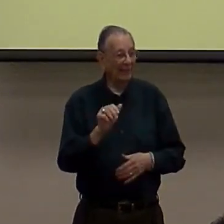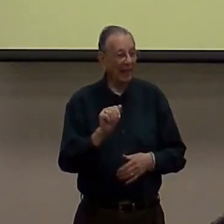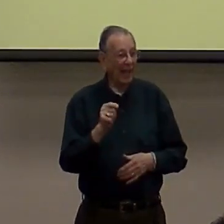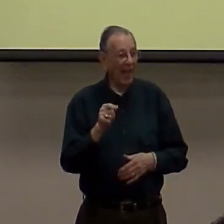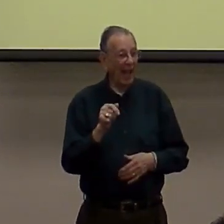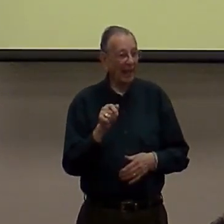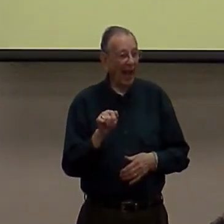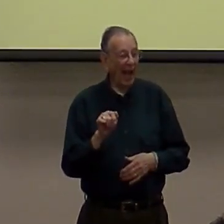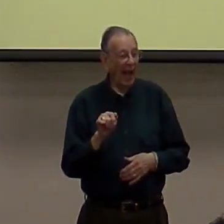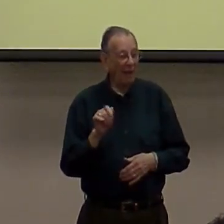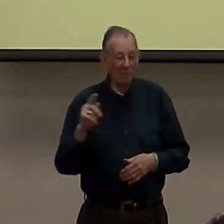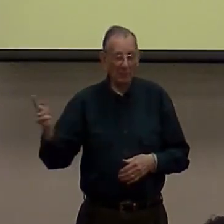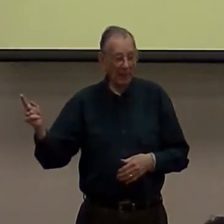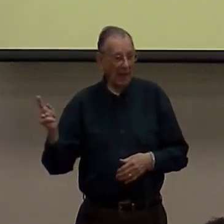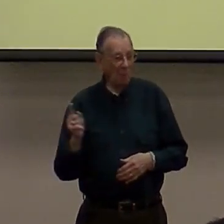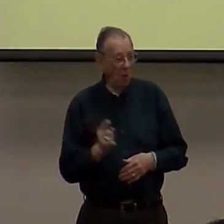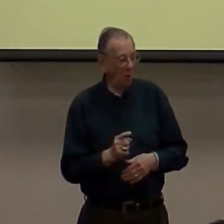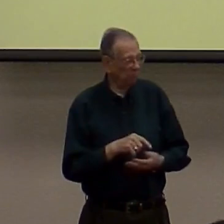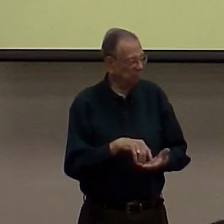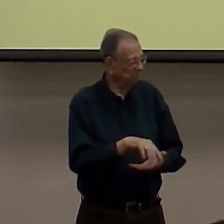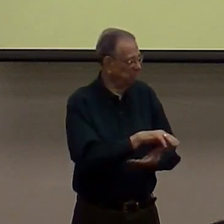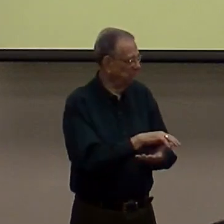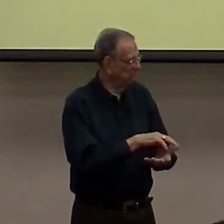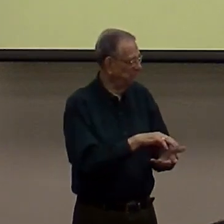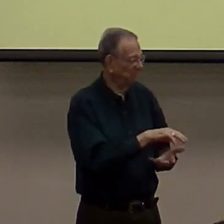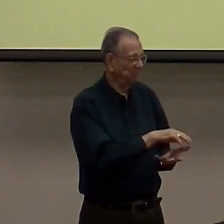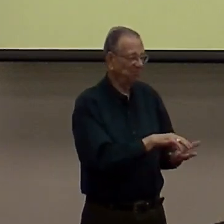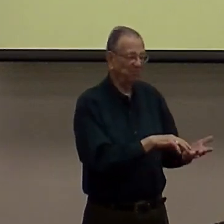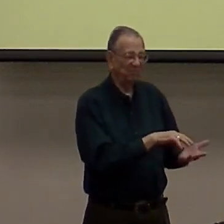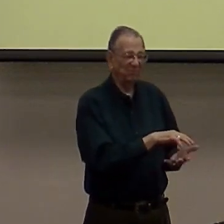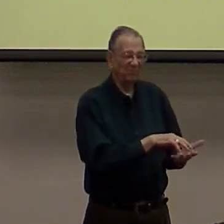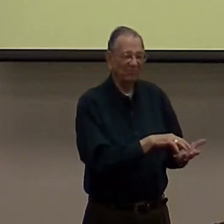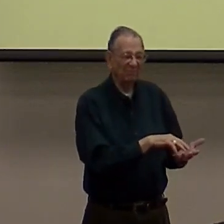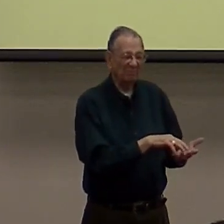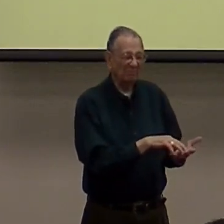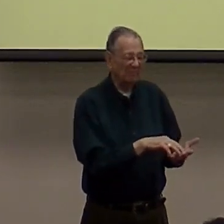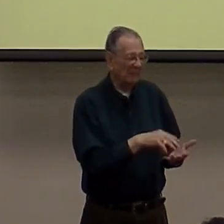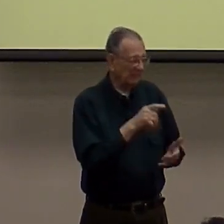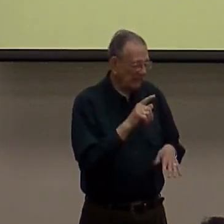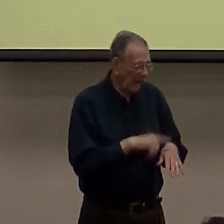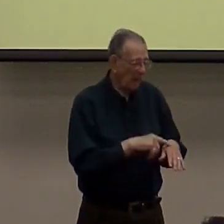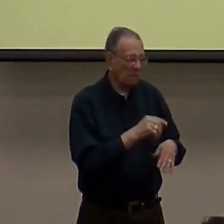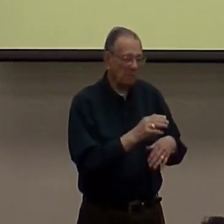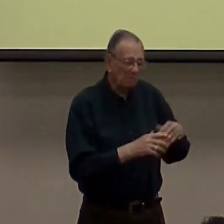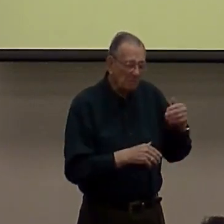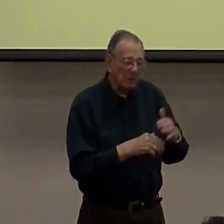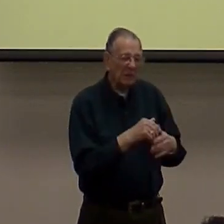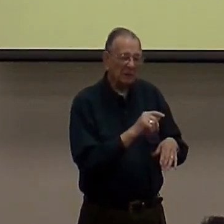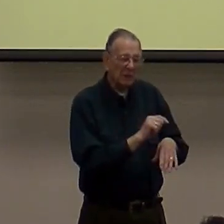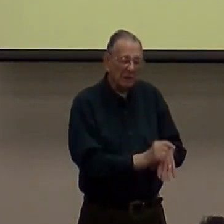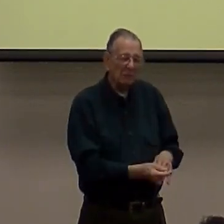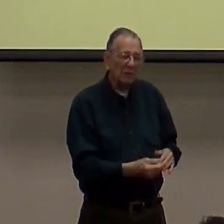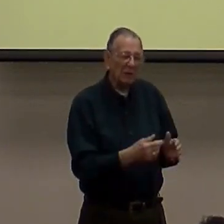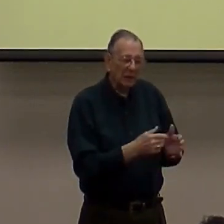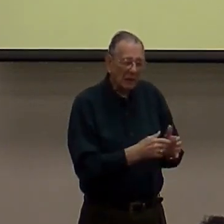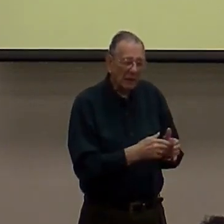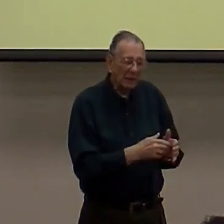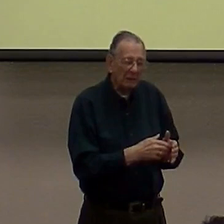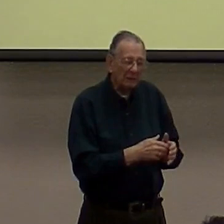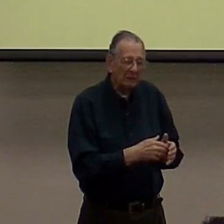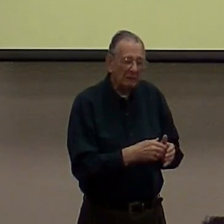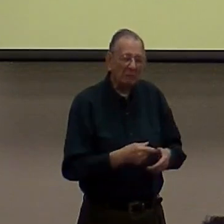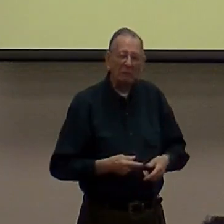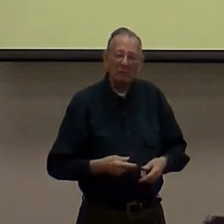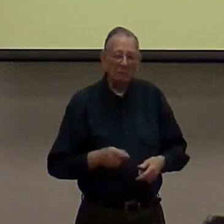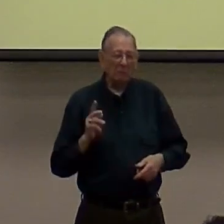The people have come home to rubble. They get to come home. And it's time to build this temple again. They've been intimidated